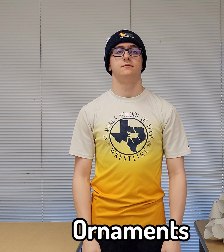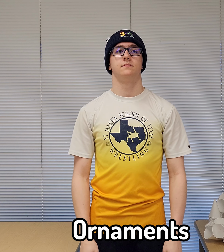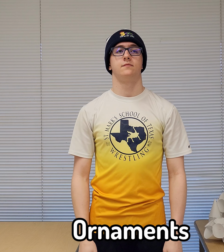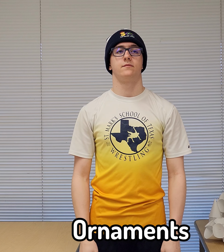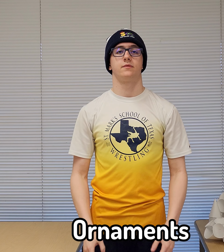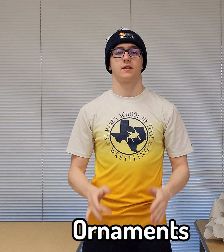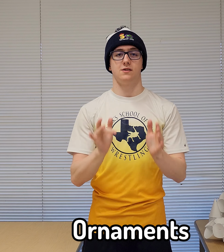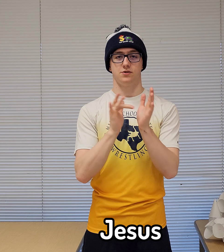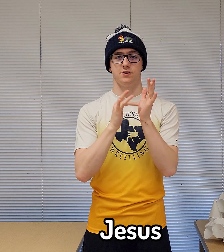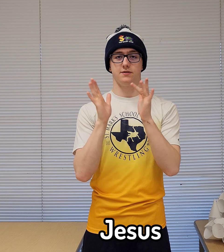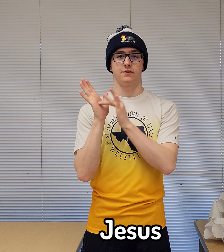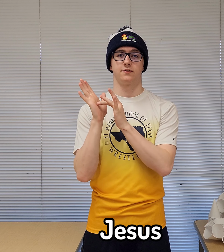Jesus.